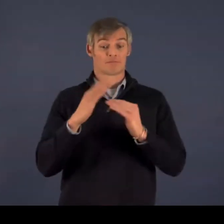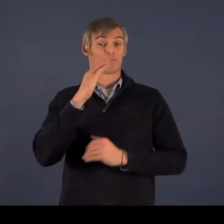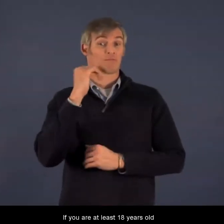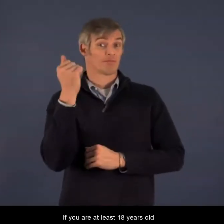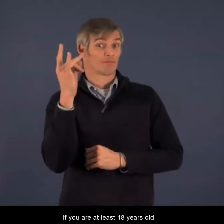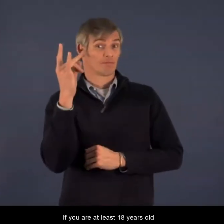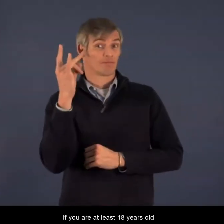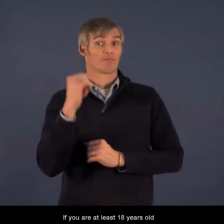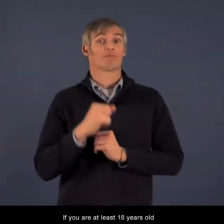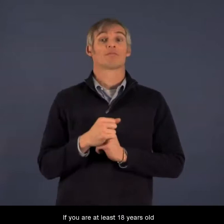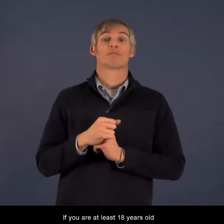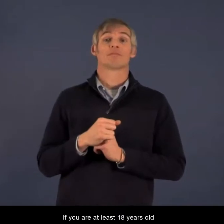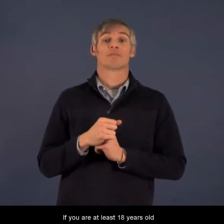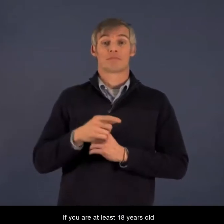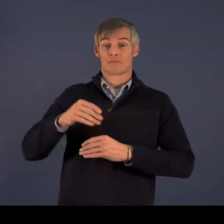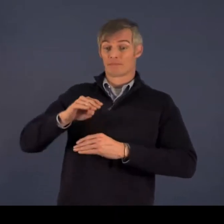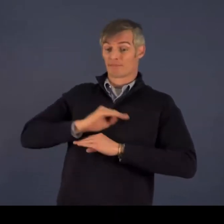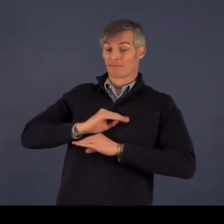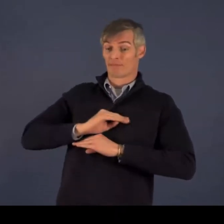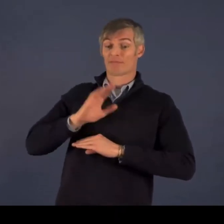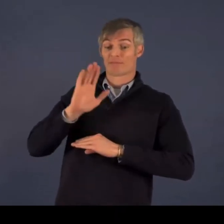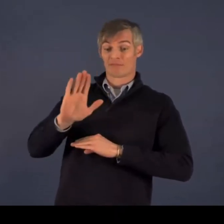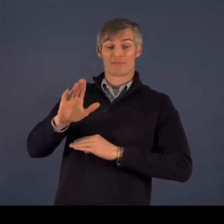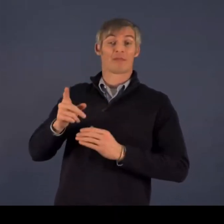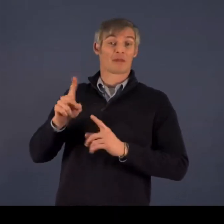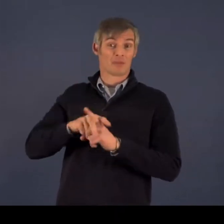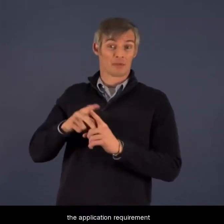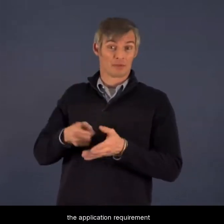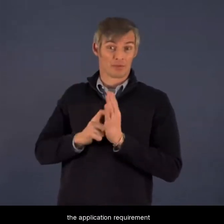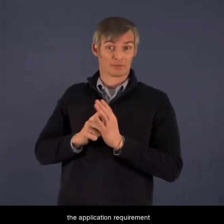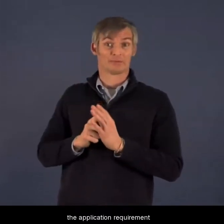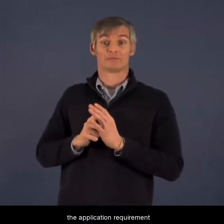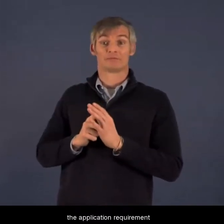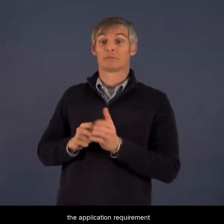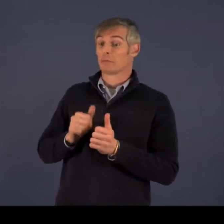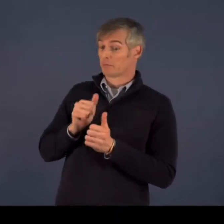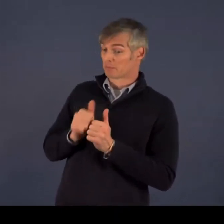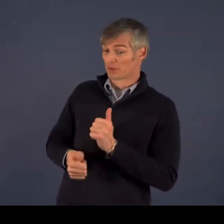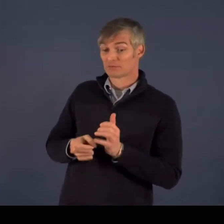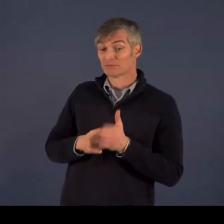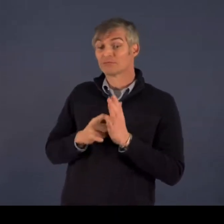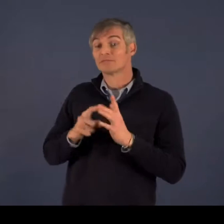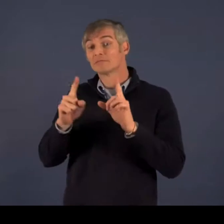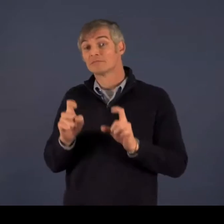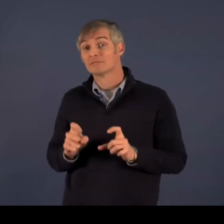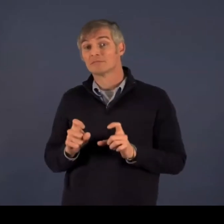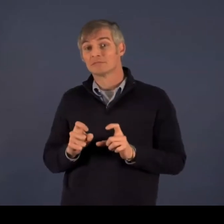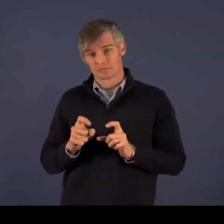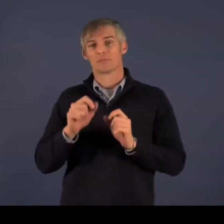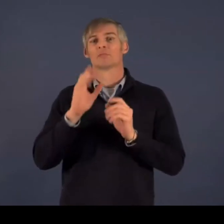If you are at least 18 years old and you meet the application requirements, pass the required tests, you may be